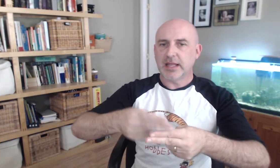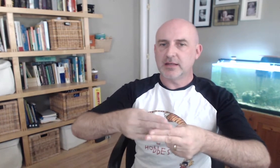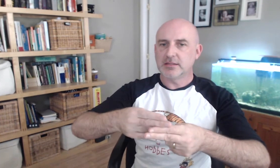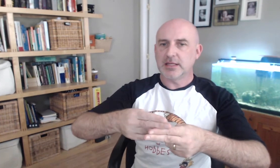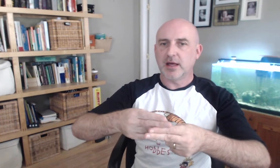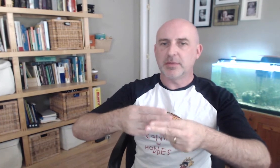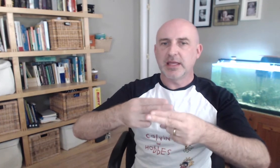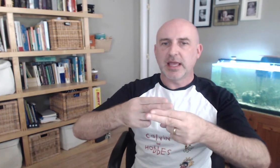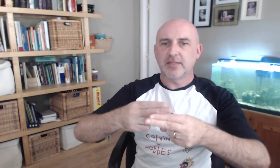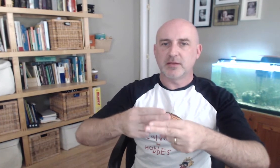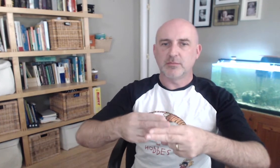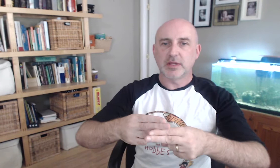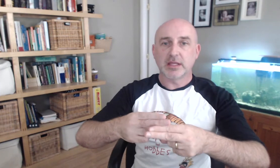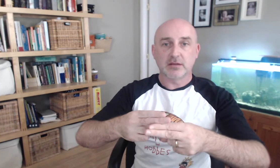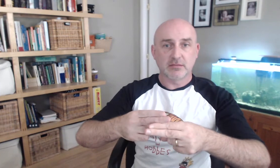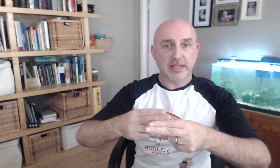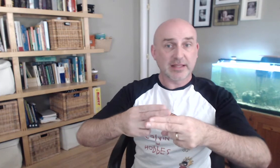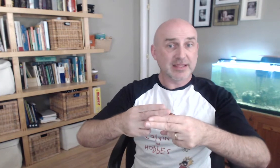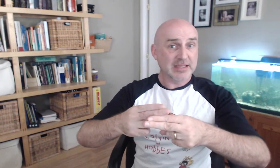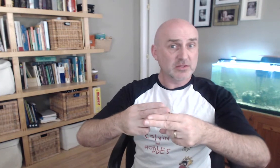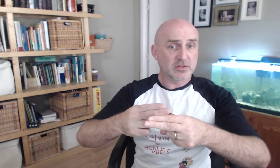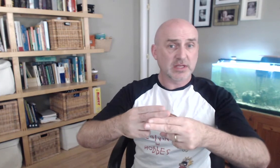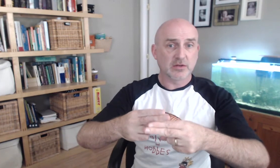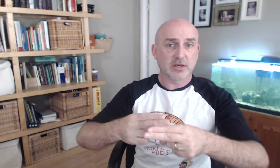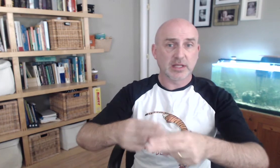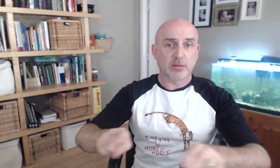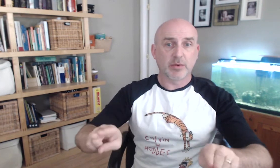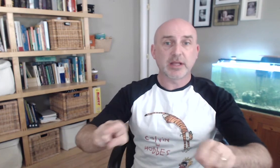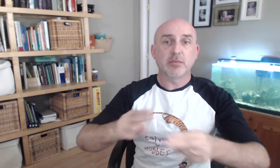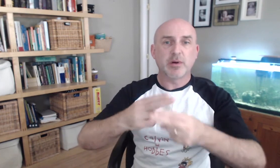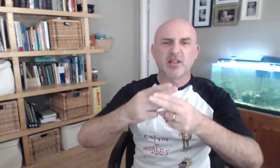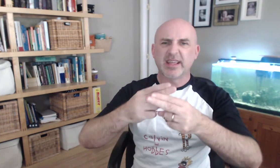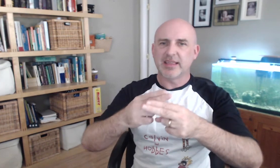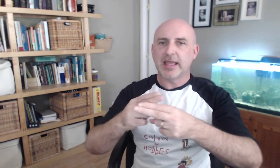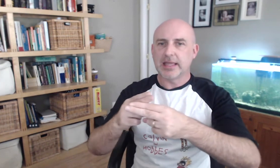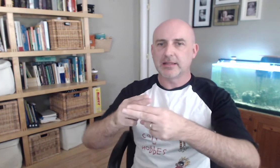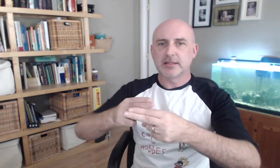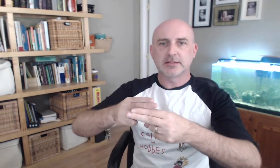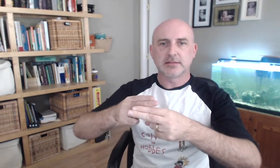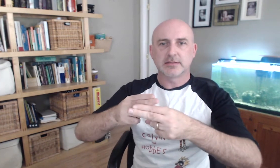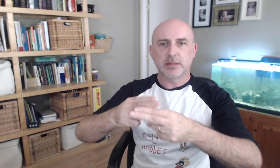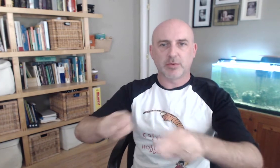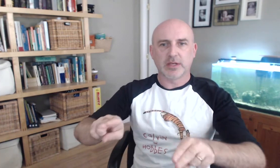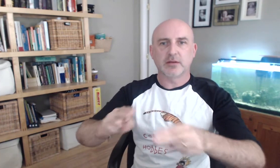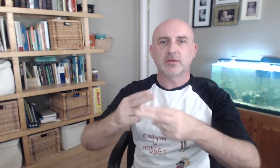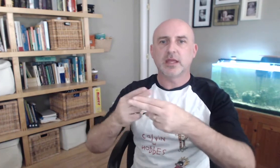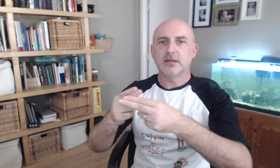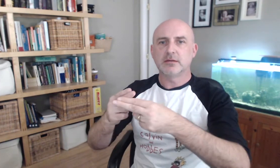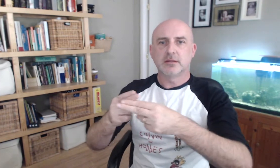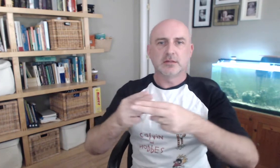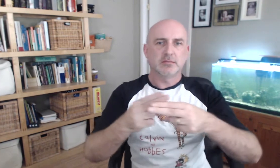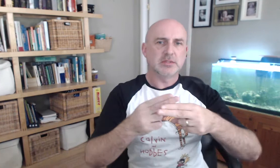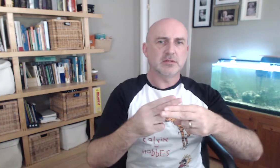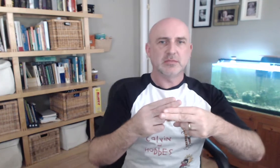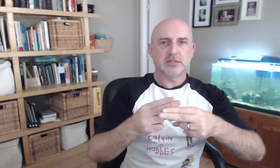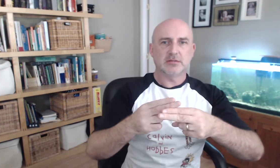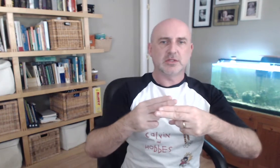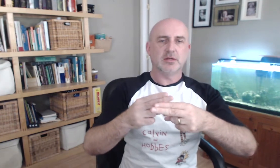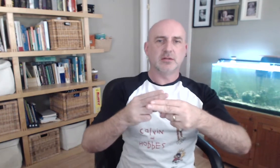on top, and then again, like the Easter sign, you're going to kind of break them apart like the egg that's separating, okay? Let me turn my chair a little